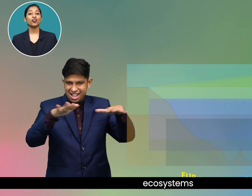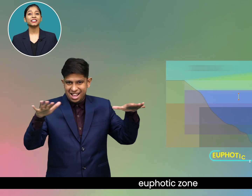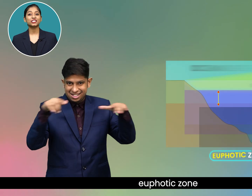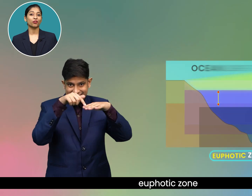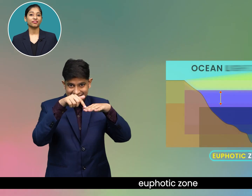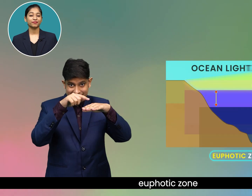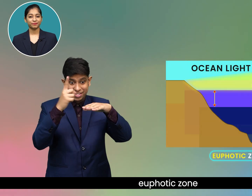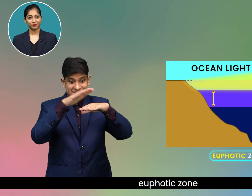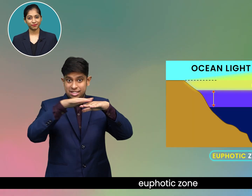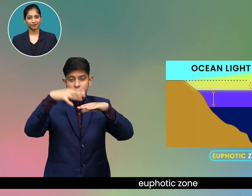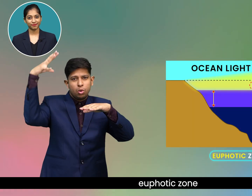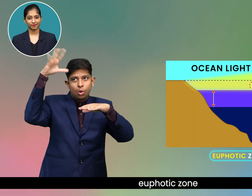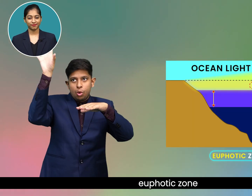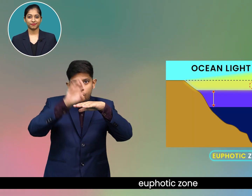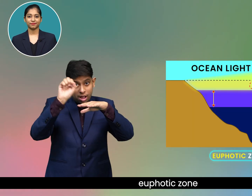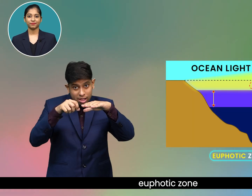euphotic zone,